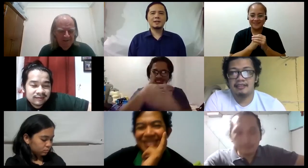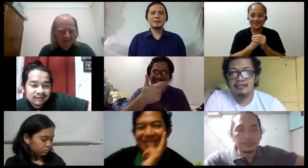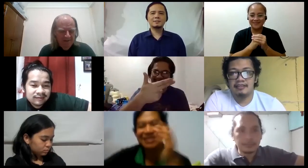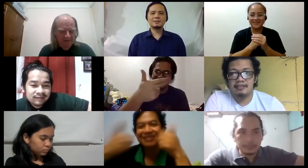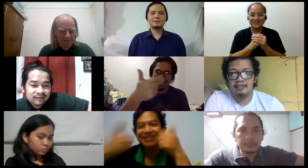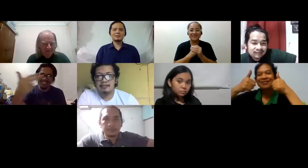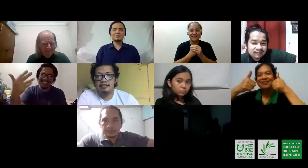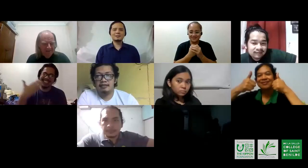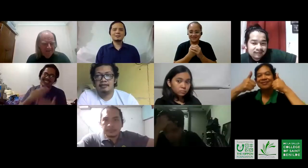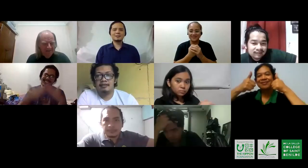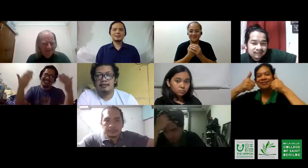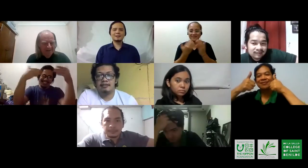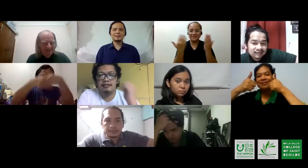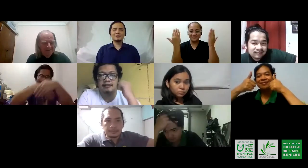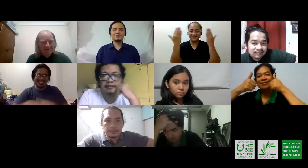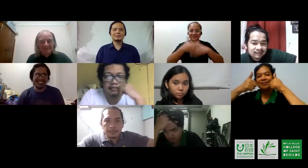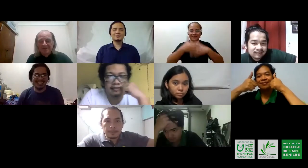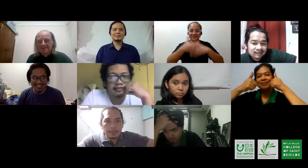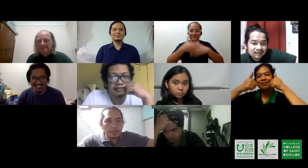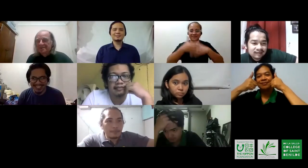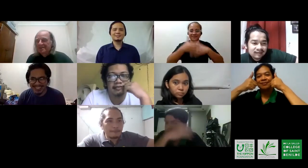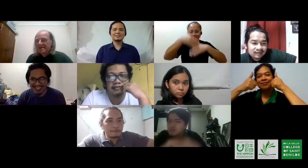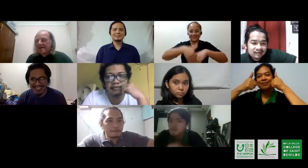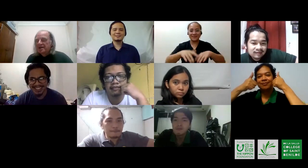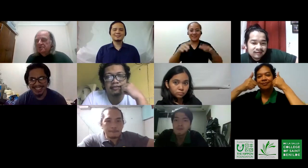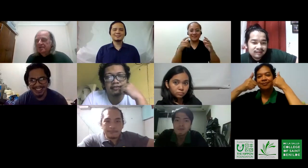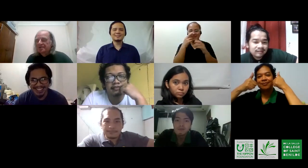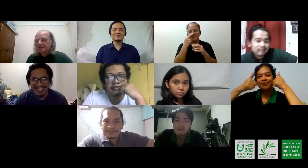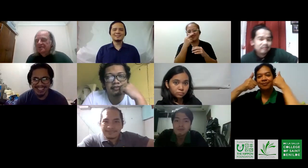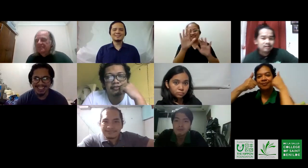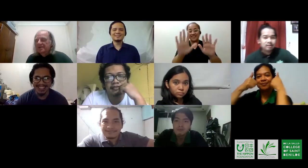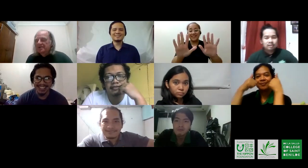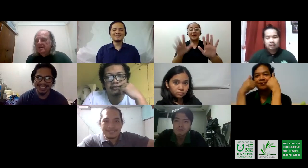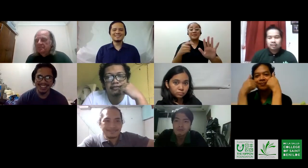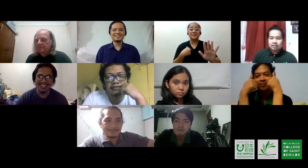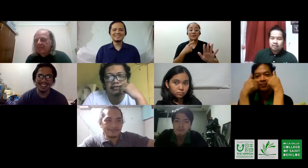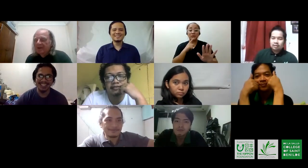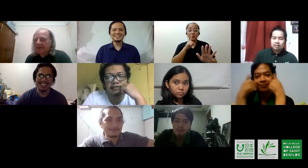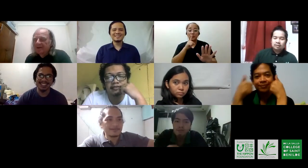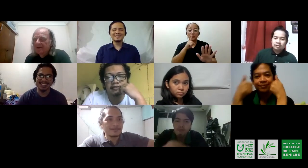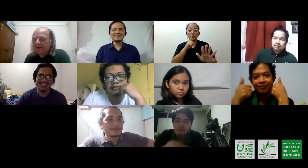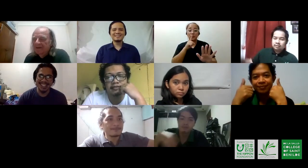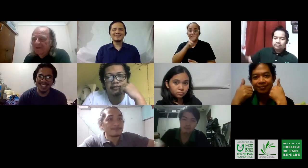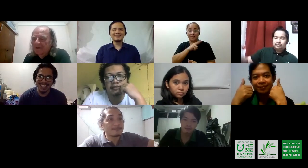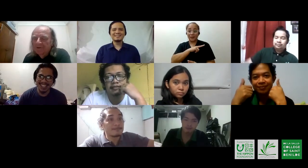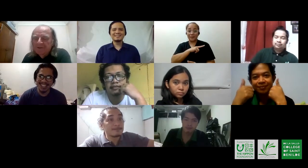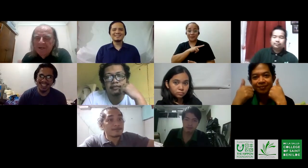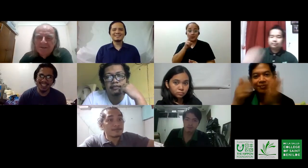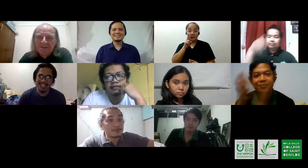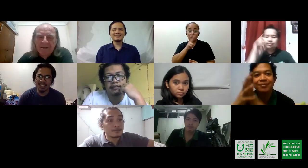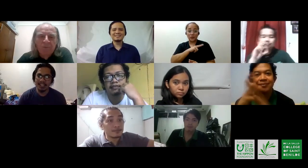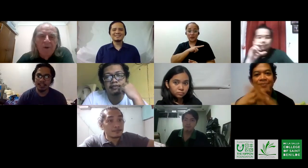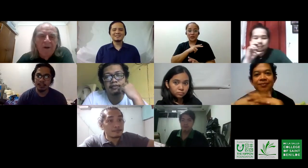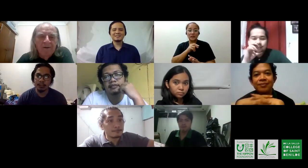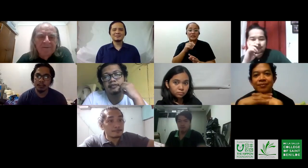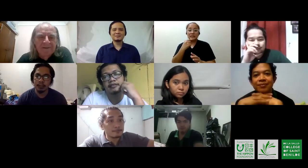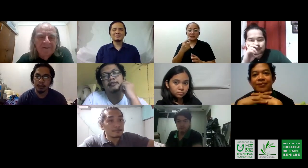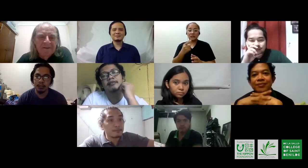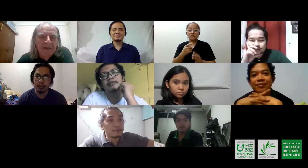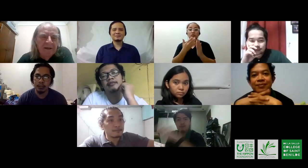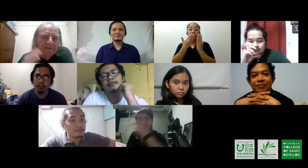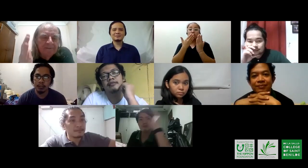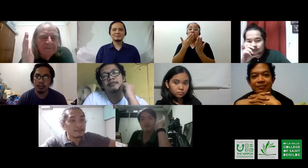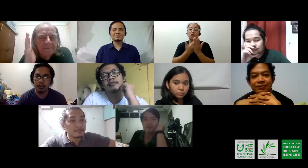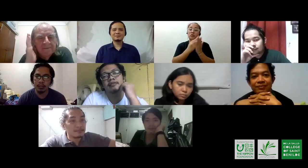Good night, sir. Good night. Yeah. Teasing. Actually, in Vietnam, you don't say sleep well.